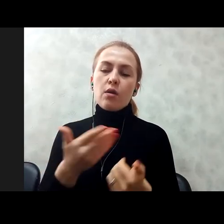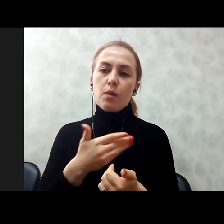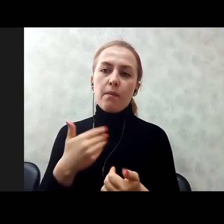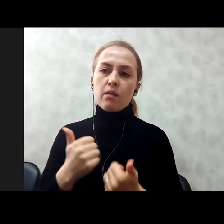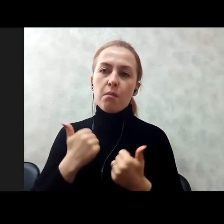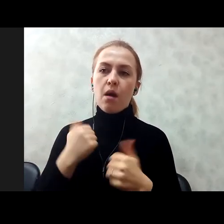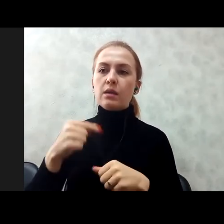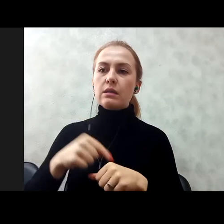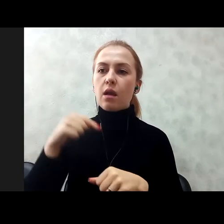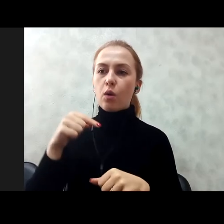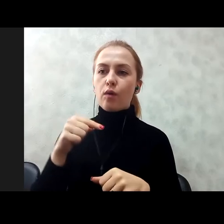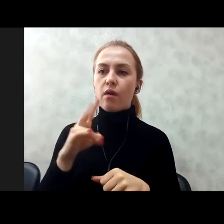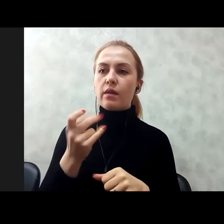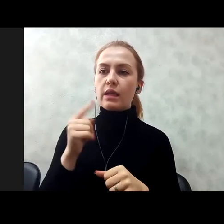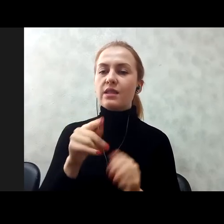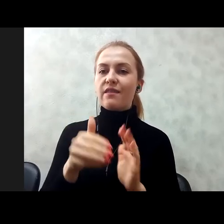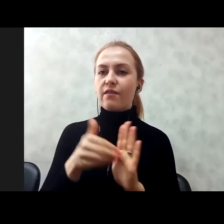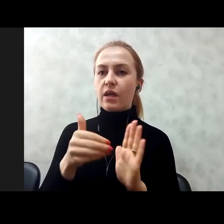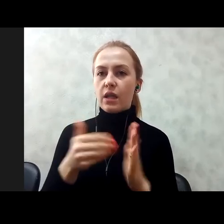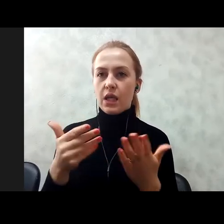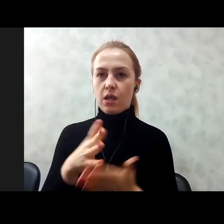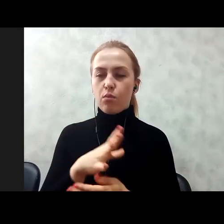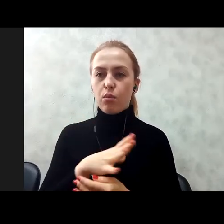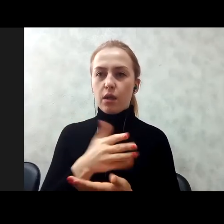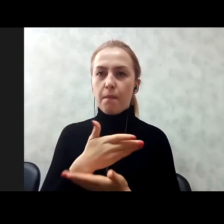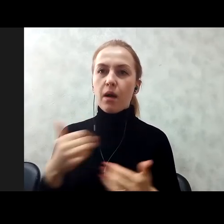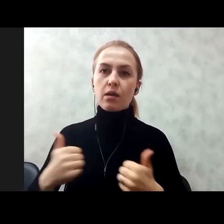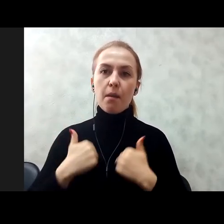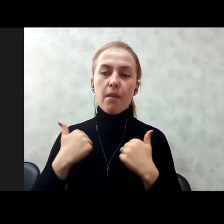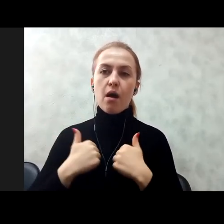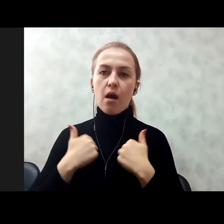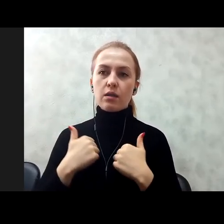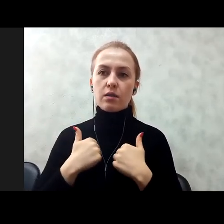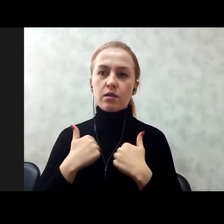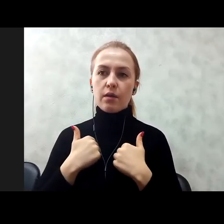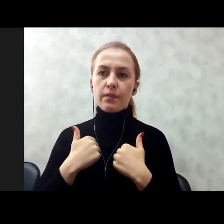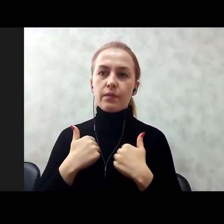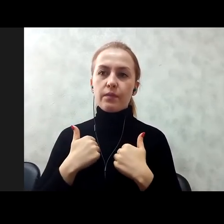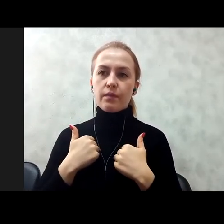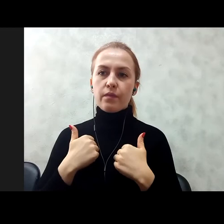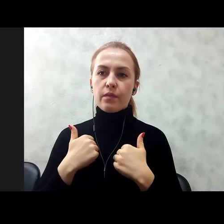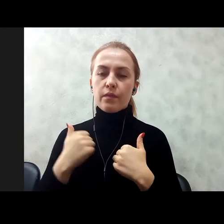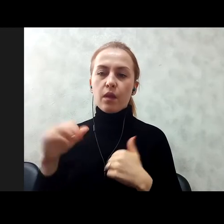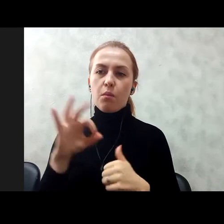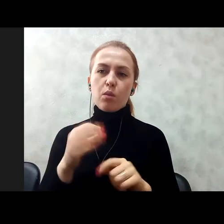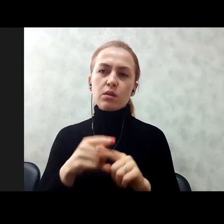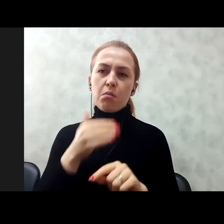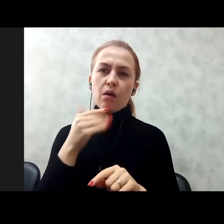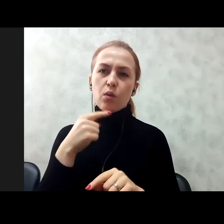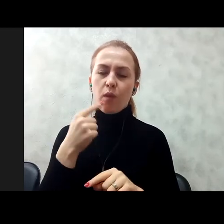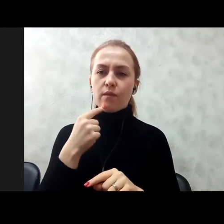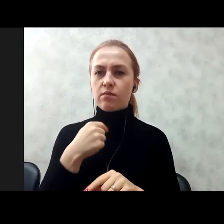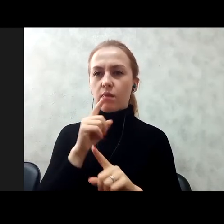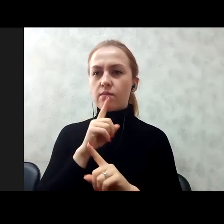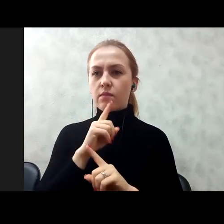to respond promptly to the arising challenges or issues.